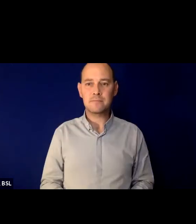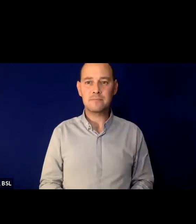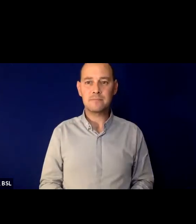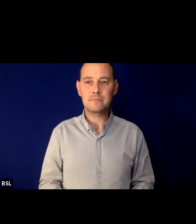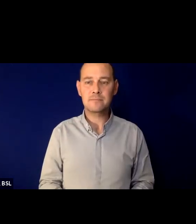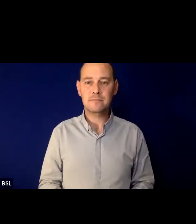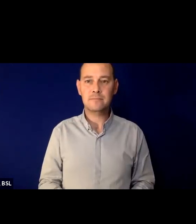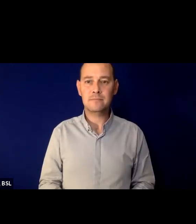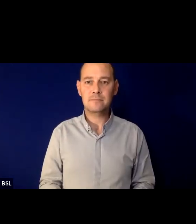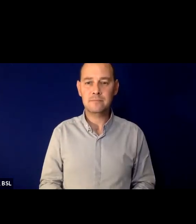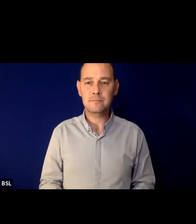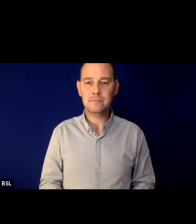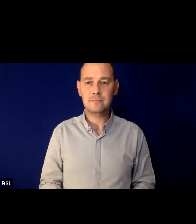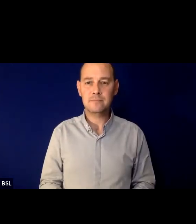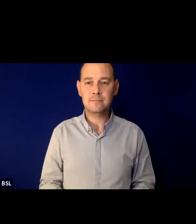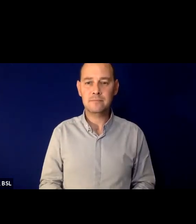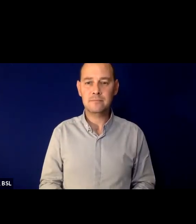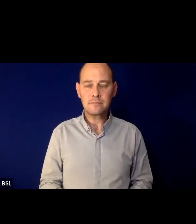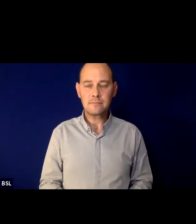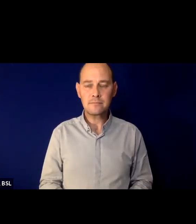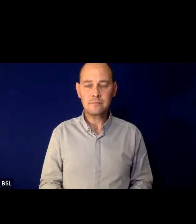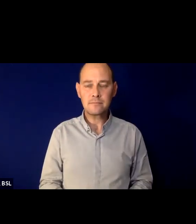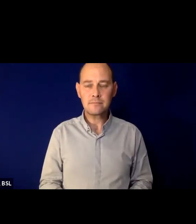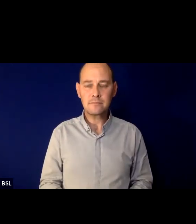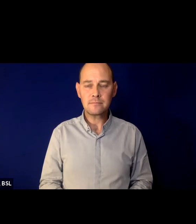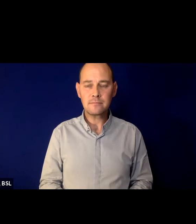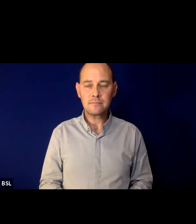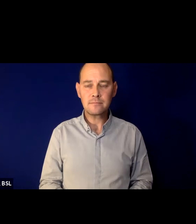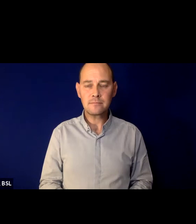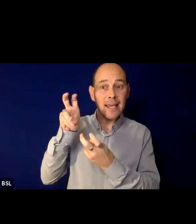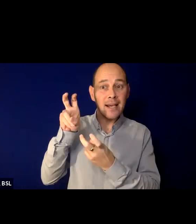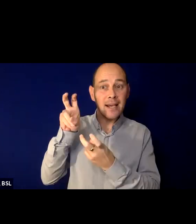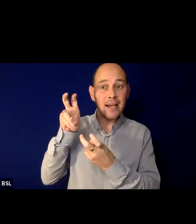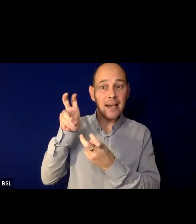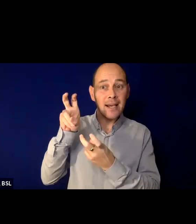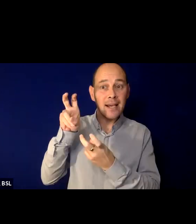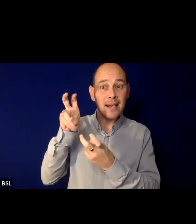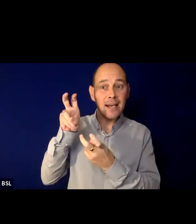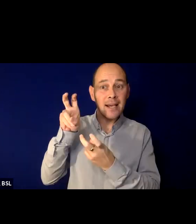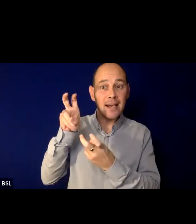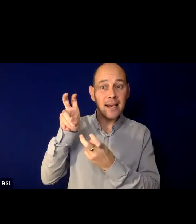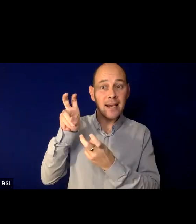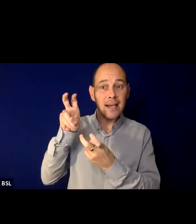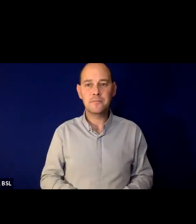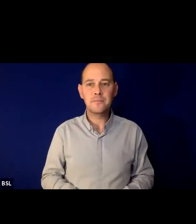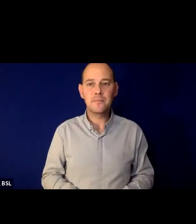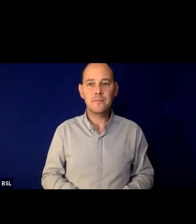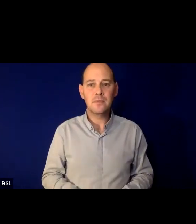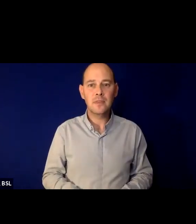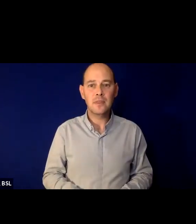just want to make sure my video, can everybody hear me? Yeah, we can hear you and see you. Great. So I think